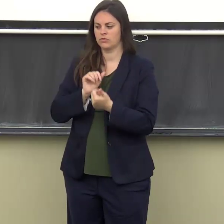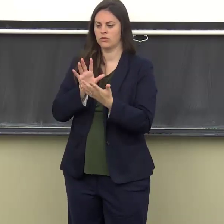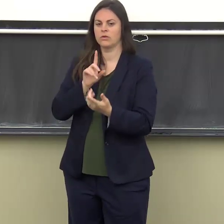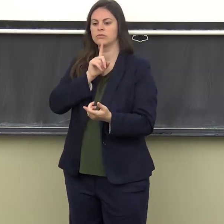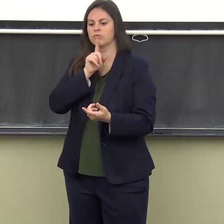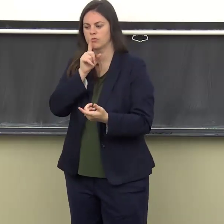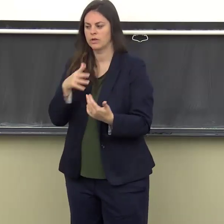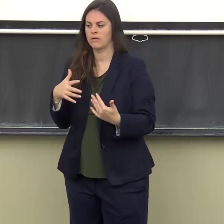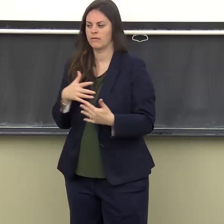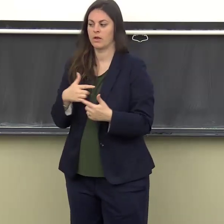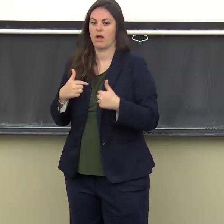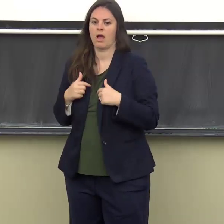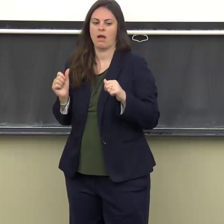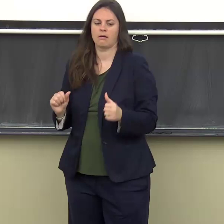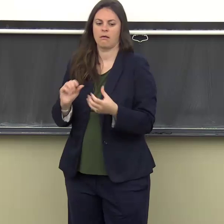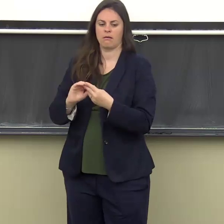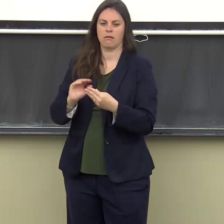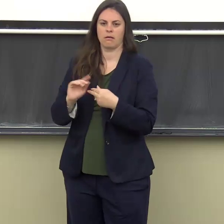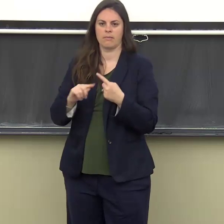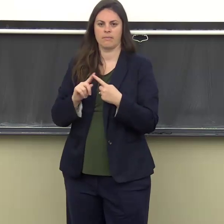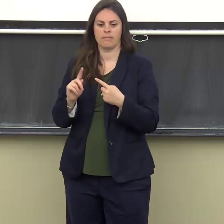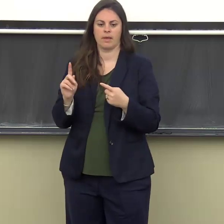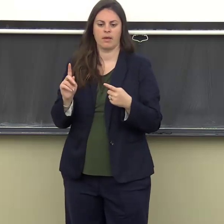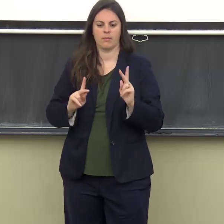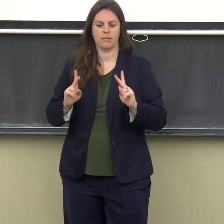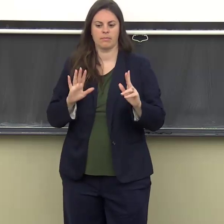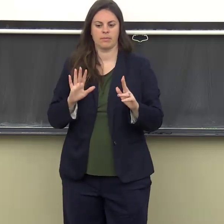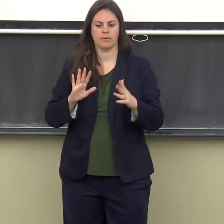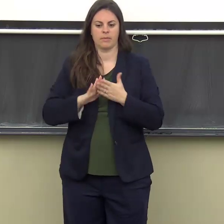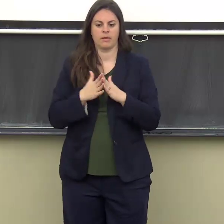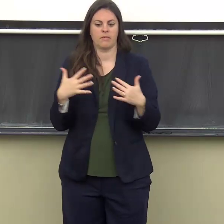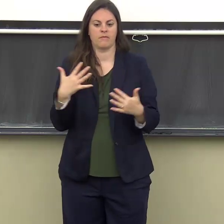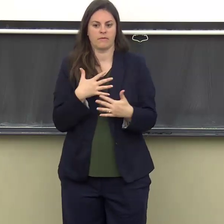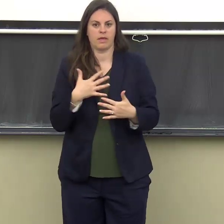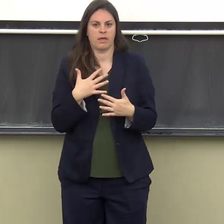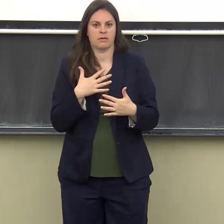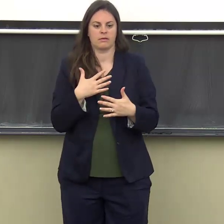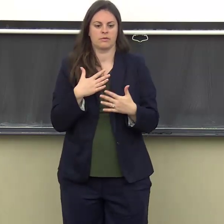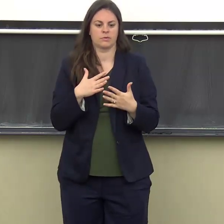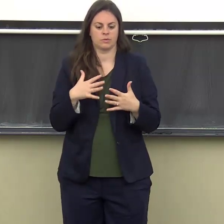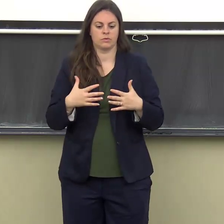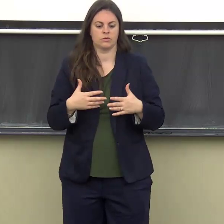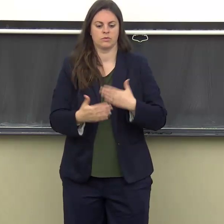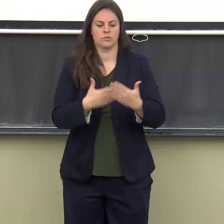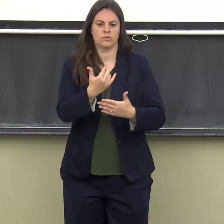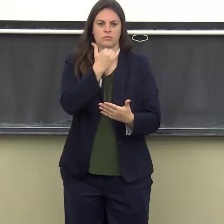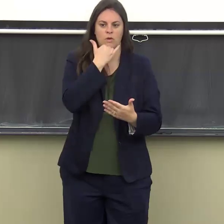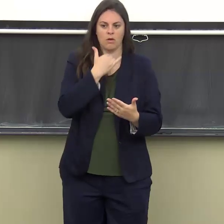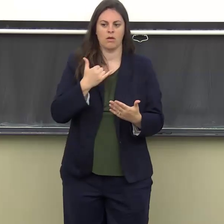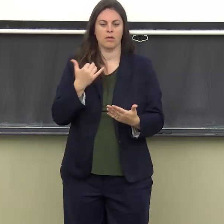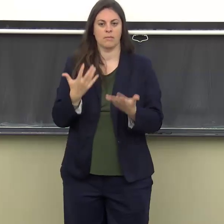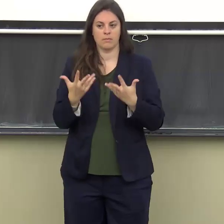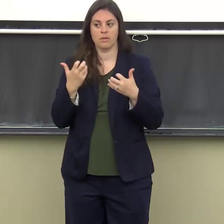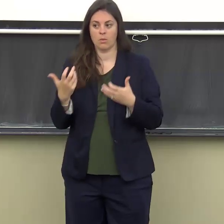can speak to of people being scared of doing it wrong, of wanting to step into this arena and maybe not feeling confident or not figuring out how